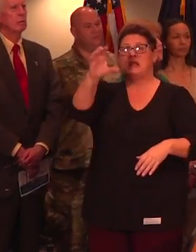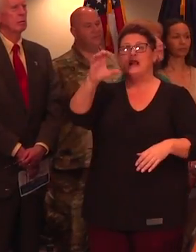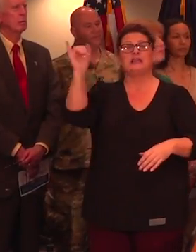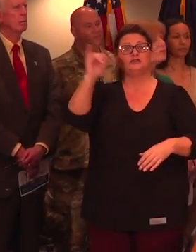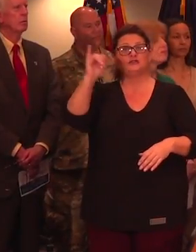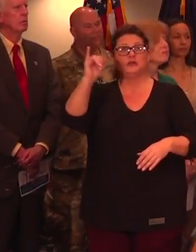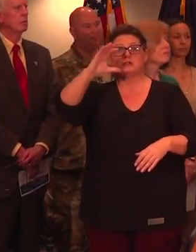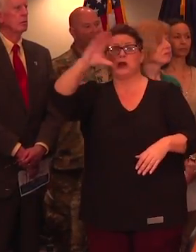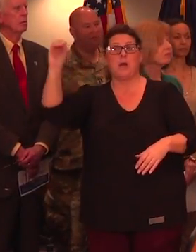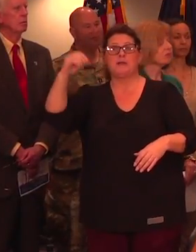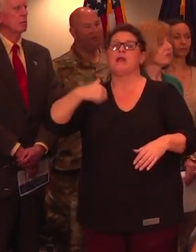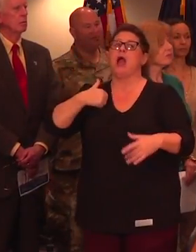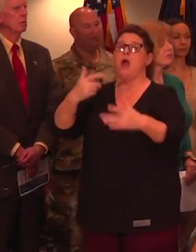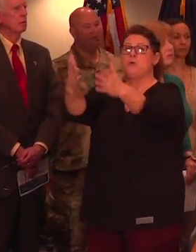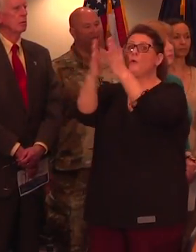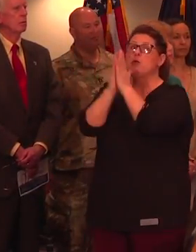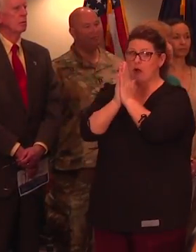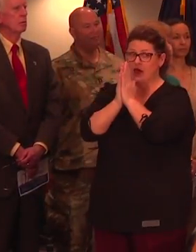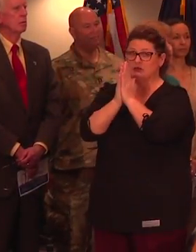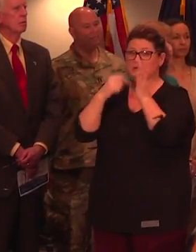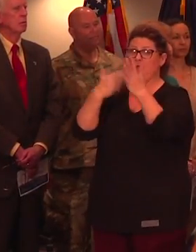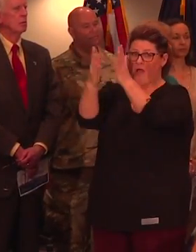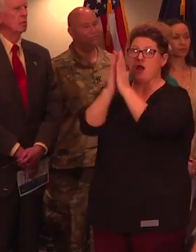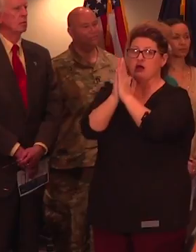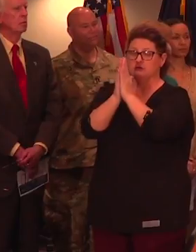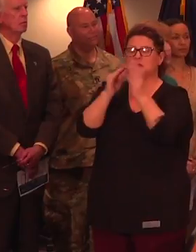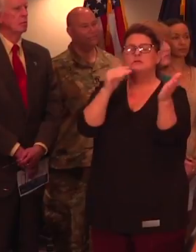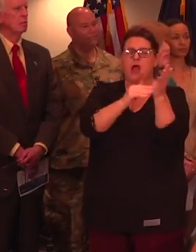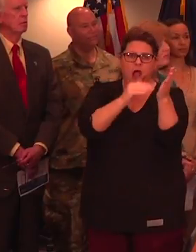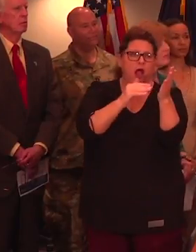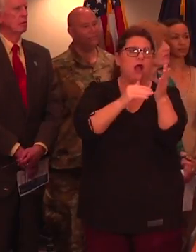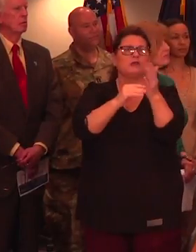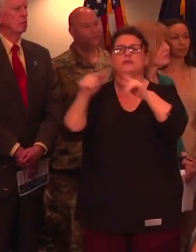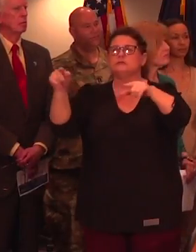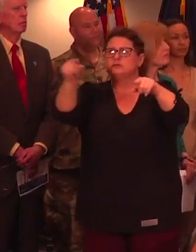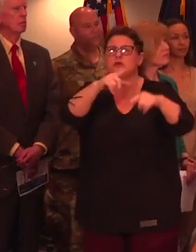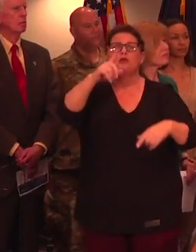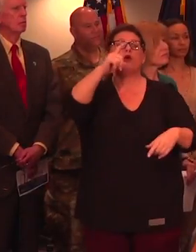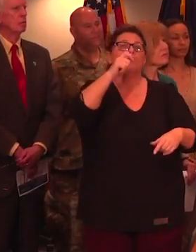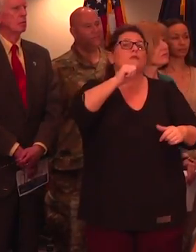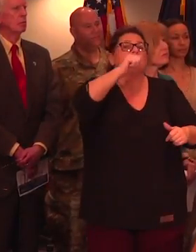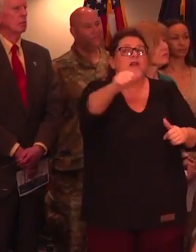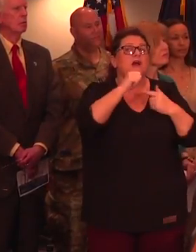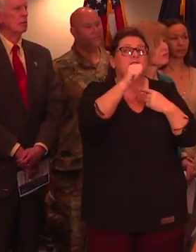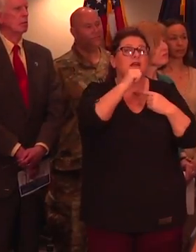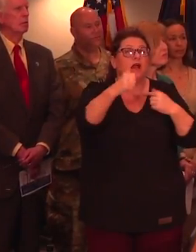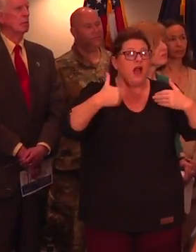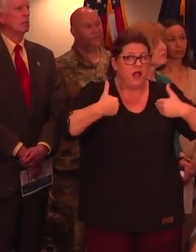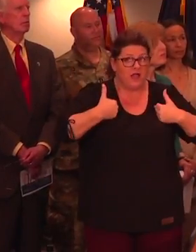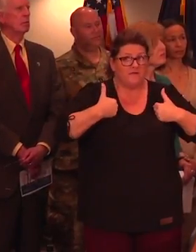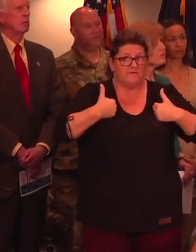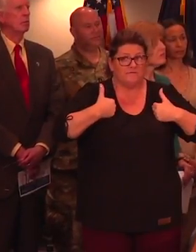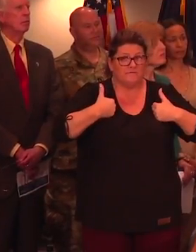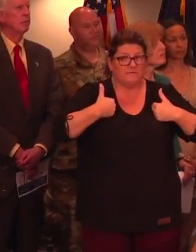companies are requested to incentivize doctors to treat patients with non-COVID-19 issues